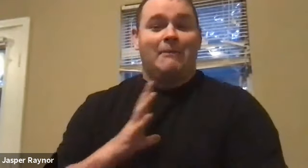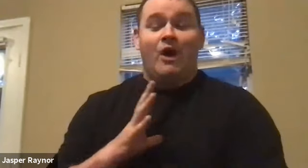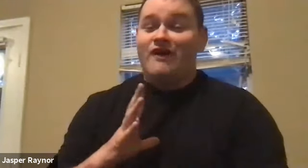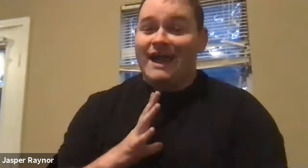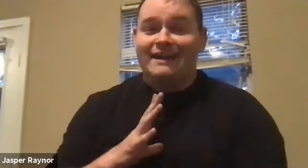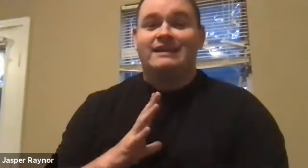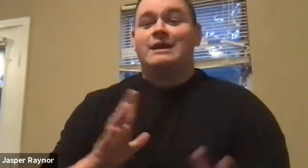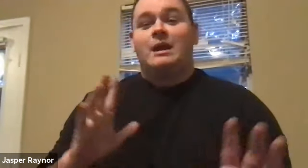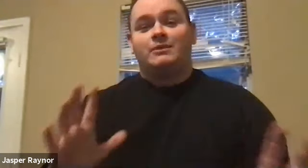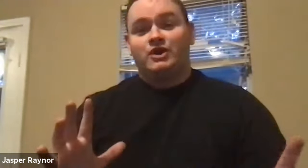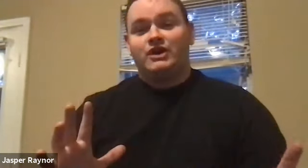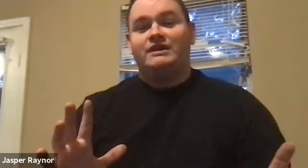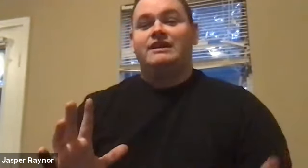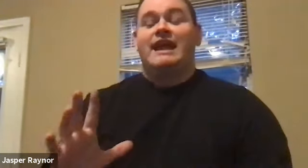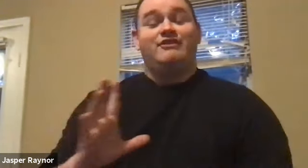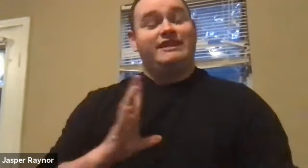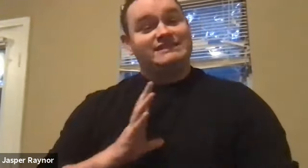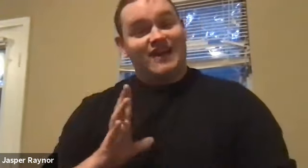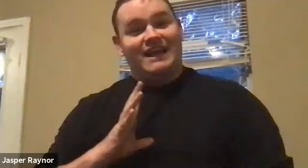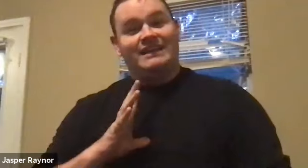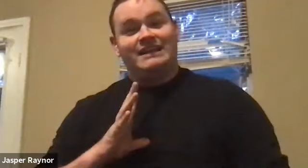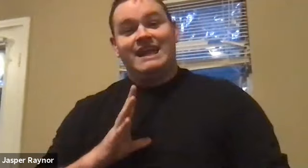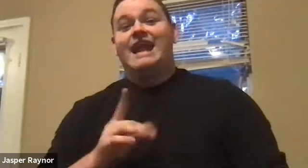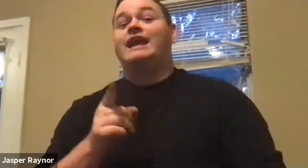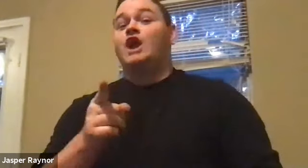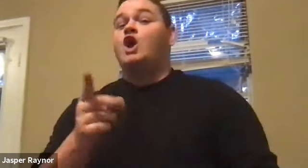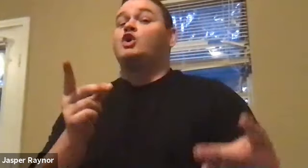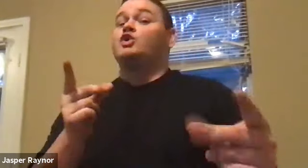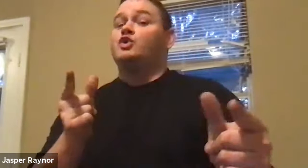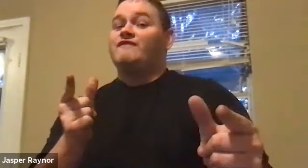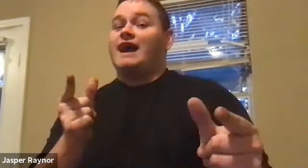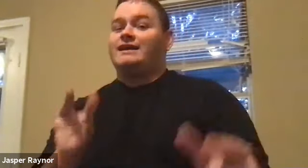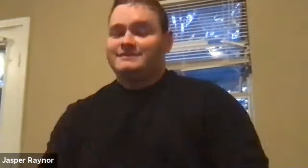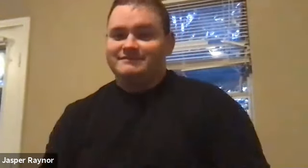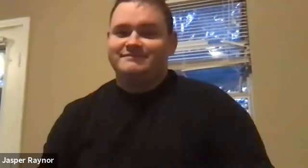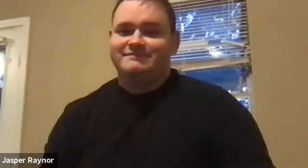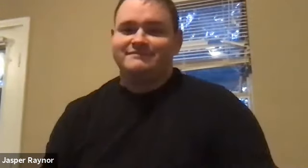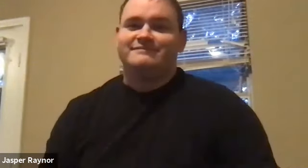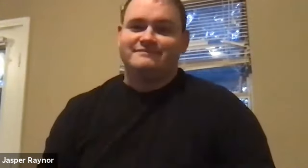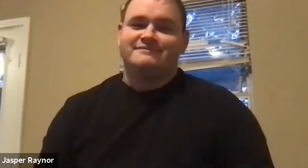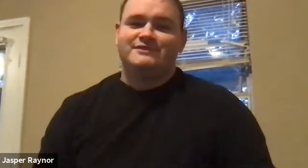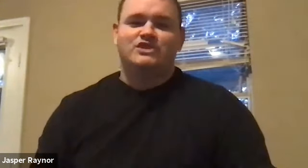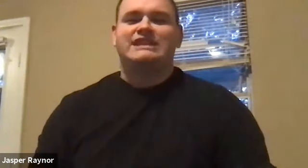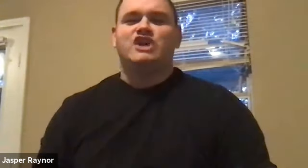all right. I'm good. Everything's fine. And you're fine. Just think John